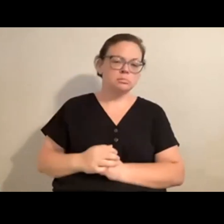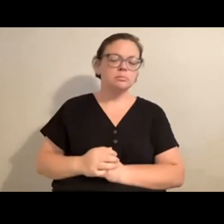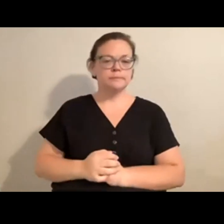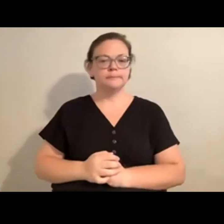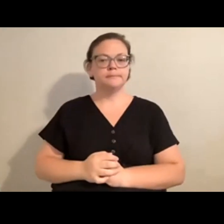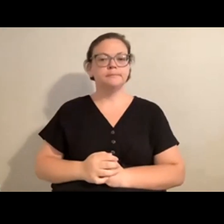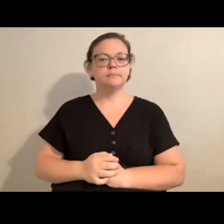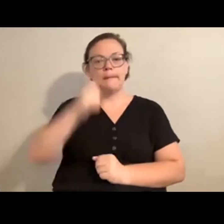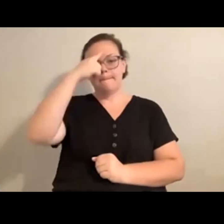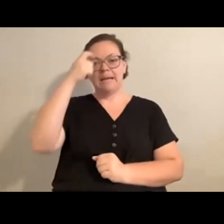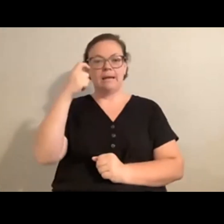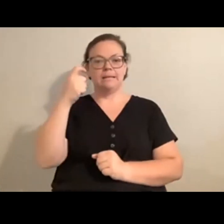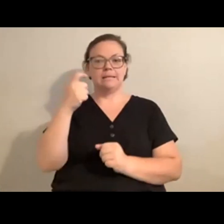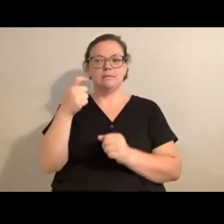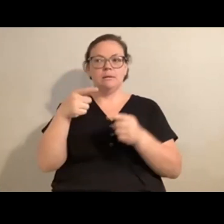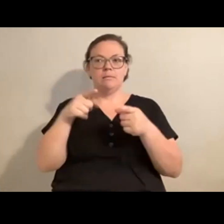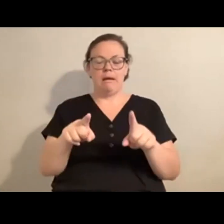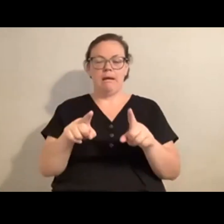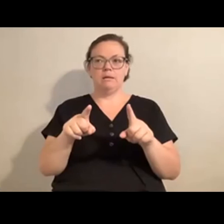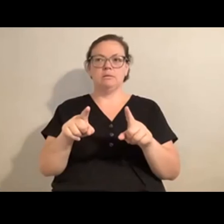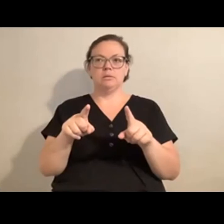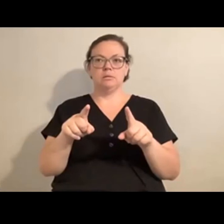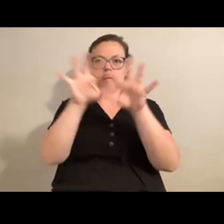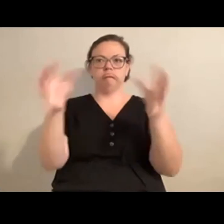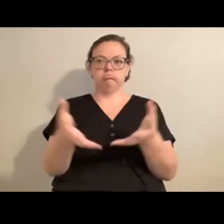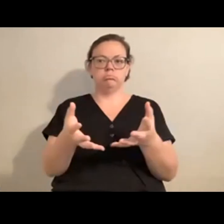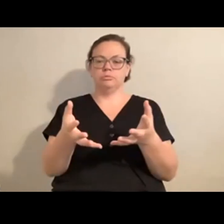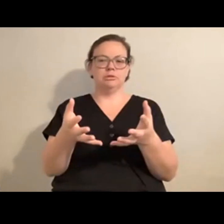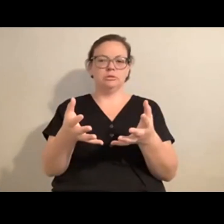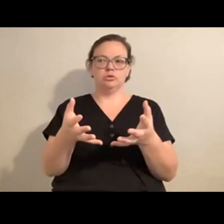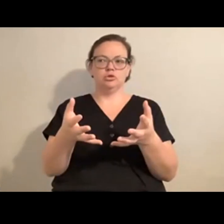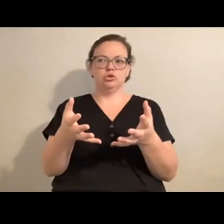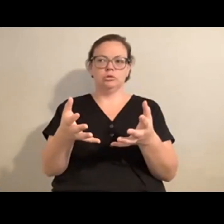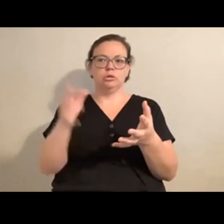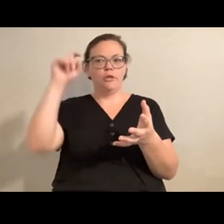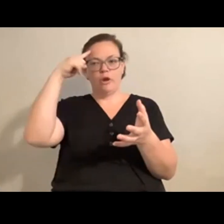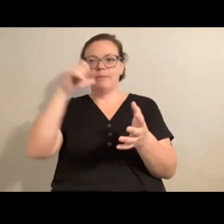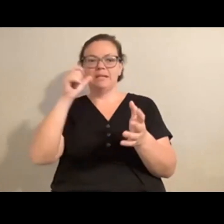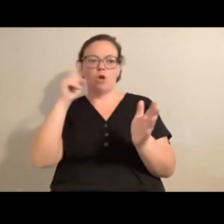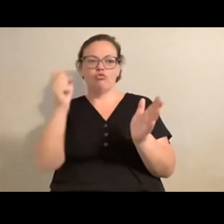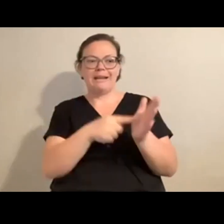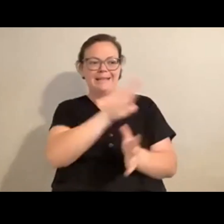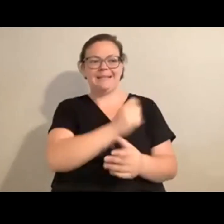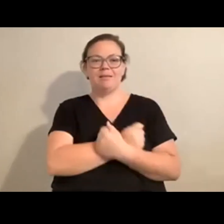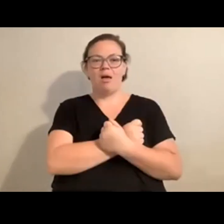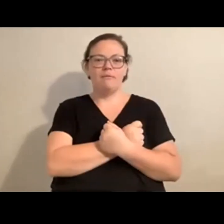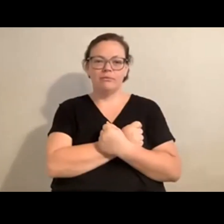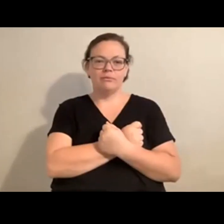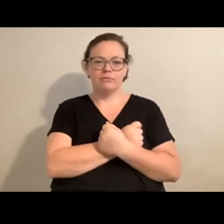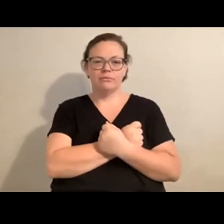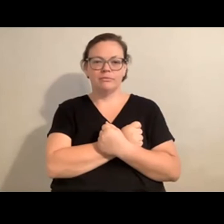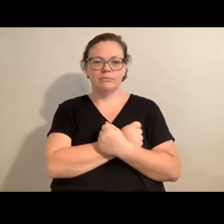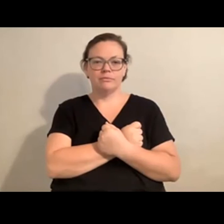Because as an institution, right? Like, he's not recognized. His love isn't recognized either.